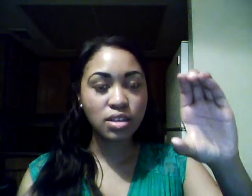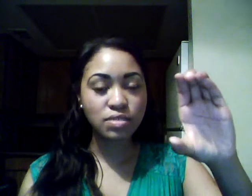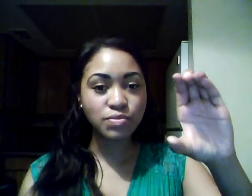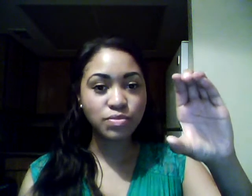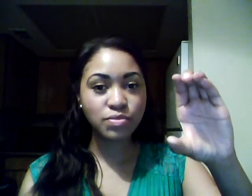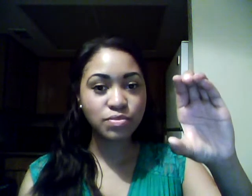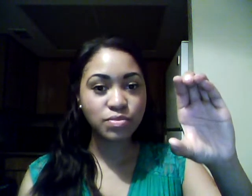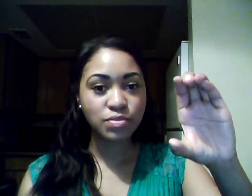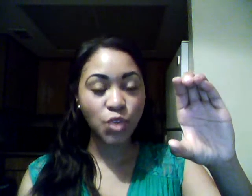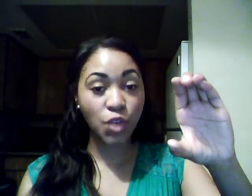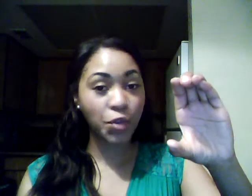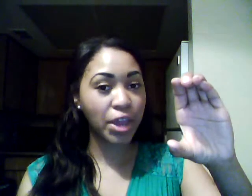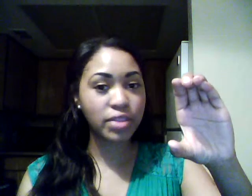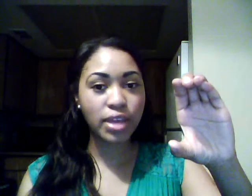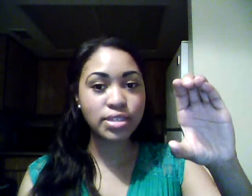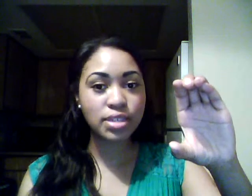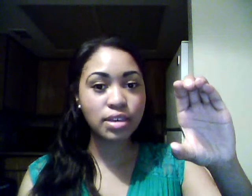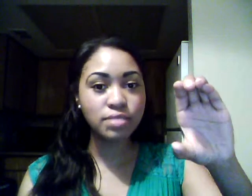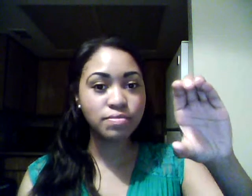C, curve your hand like a C,